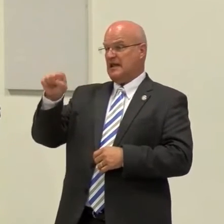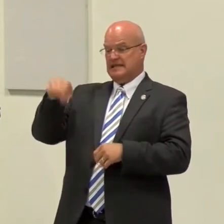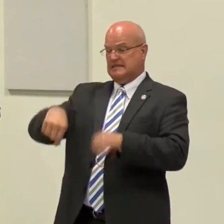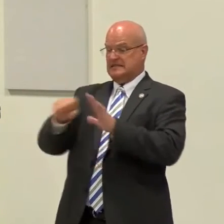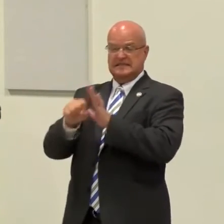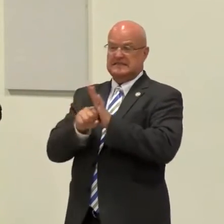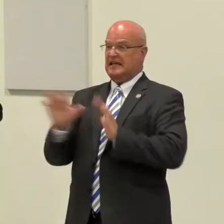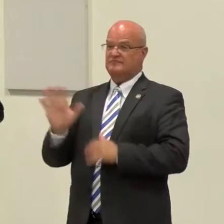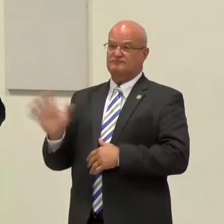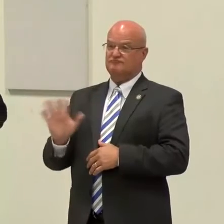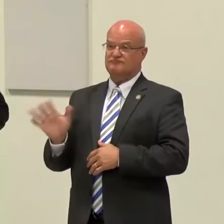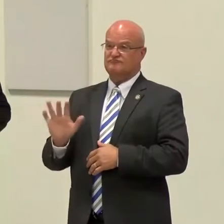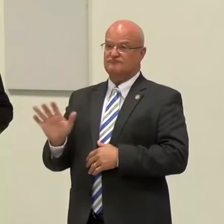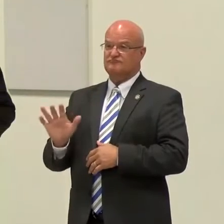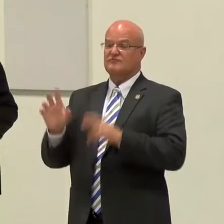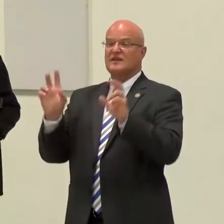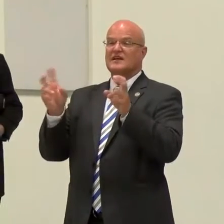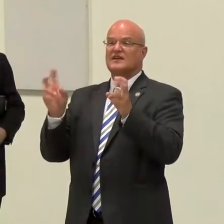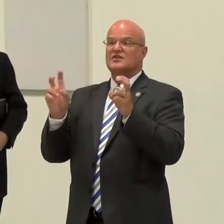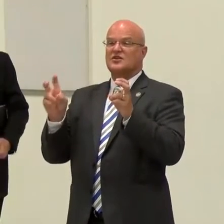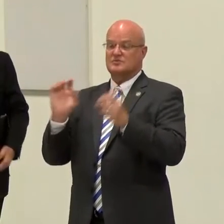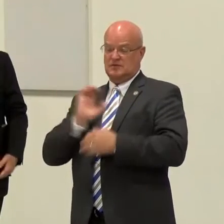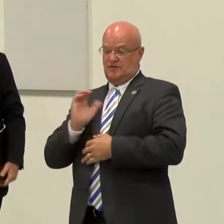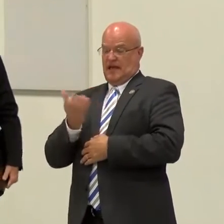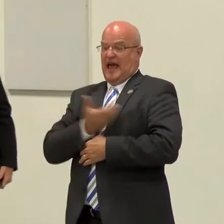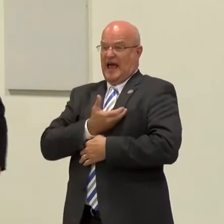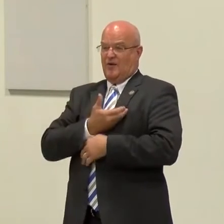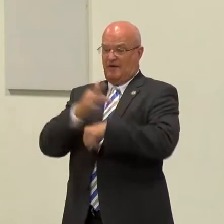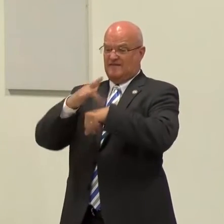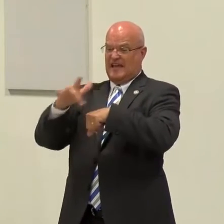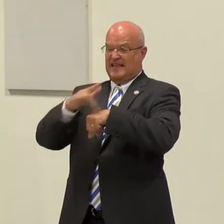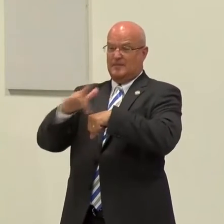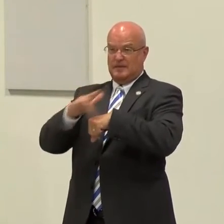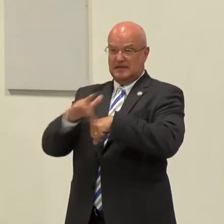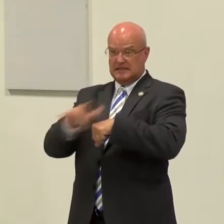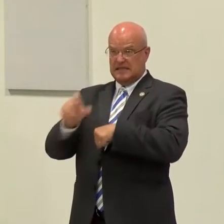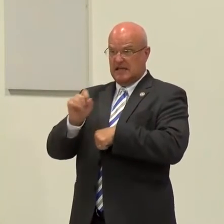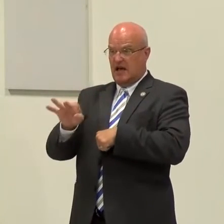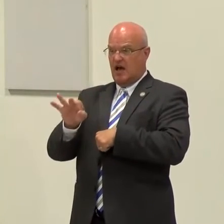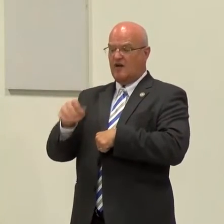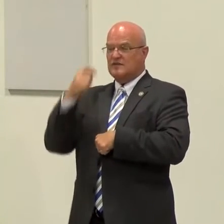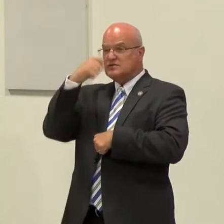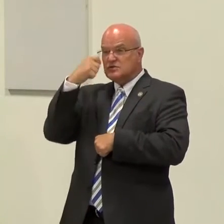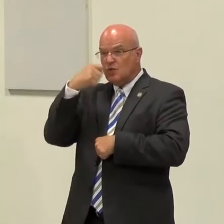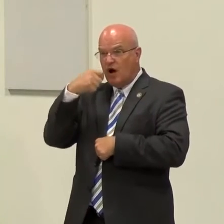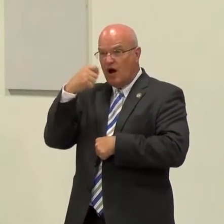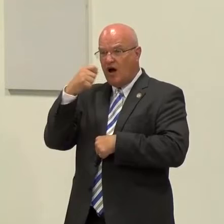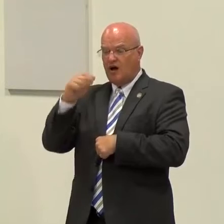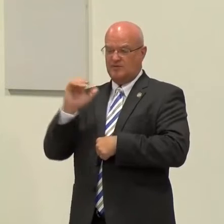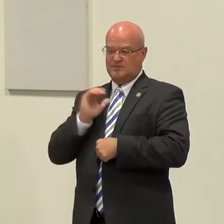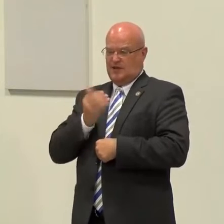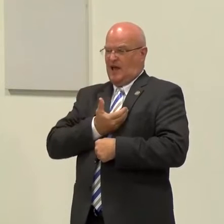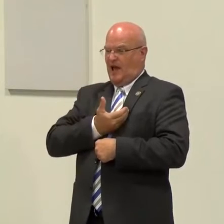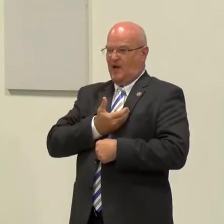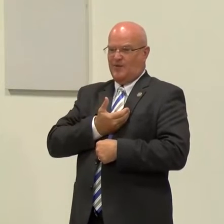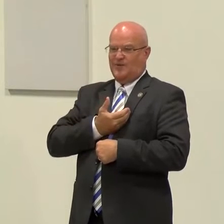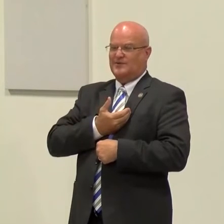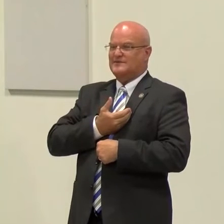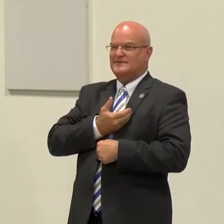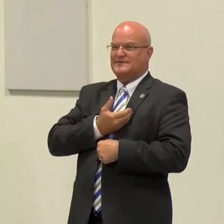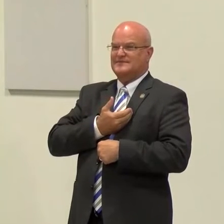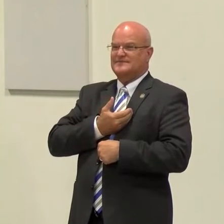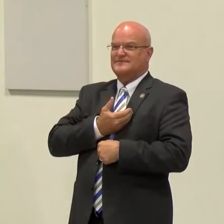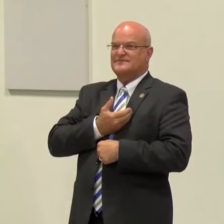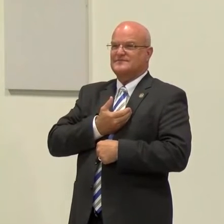the state in terms of our availability of swabs, our